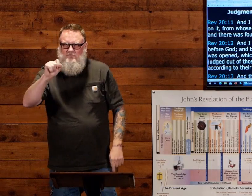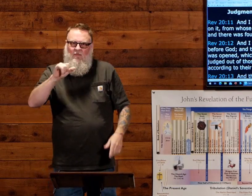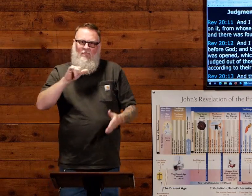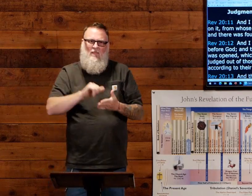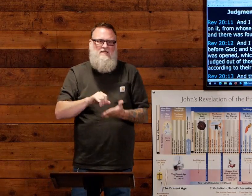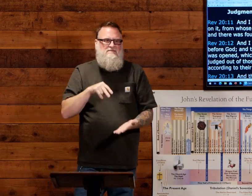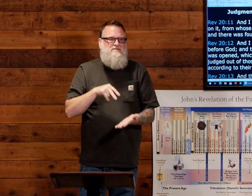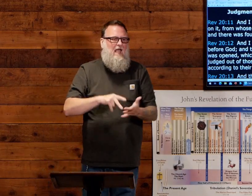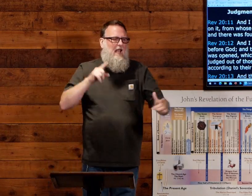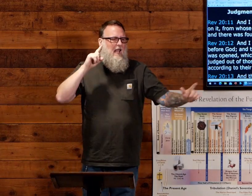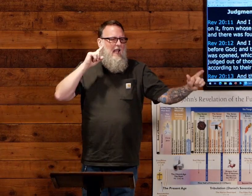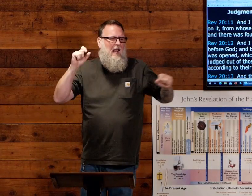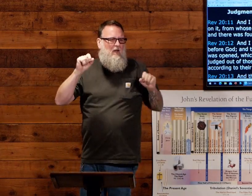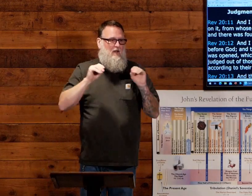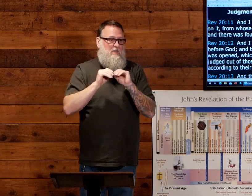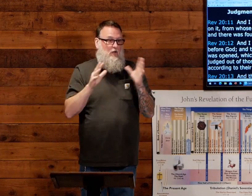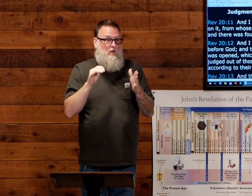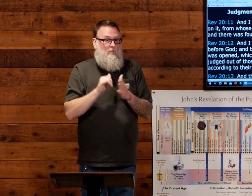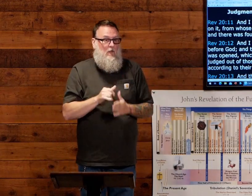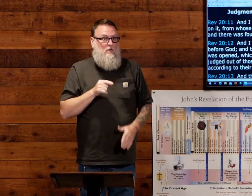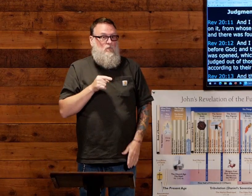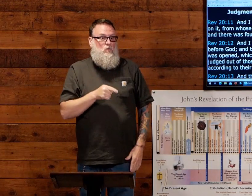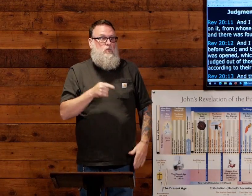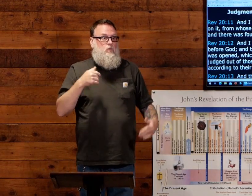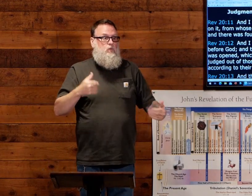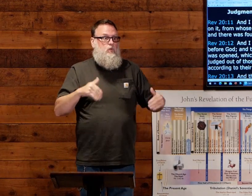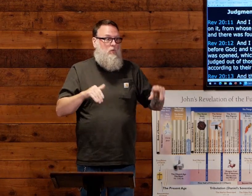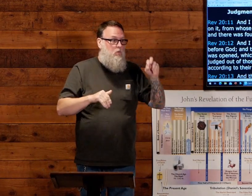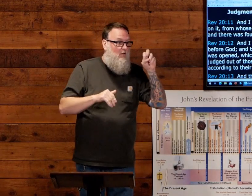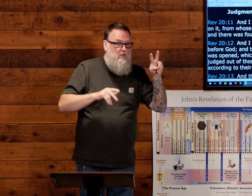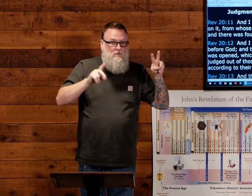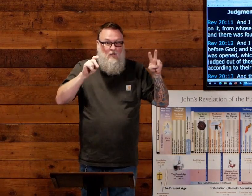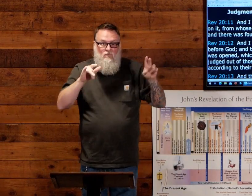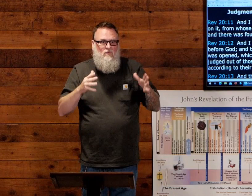correlating messages you see in Revelation. And it's loud and clear